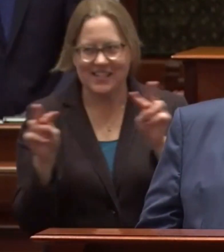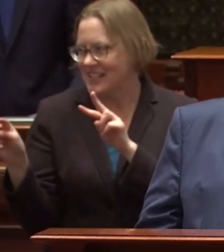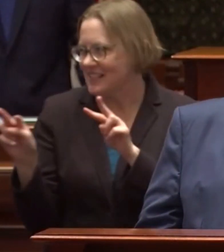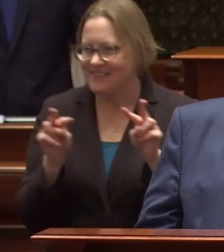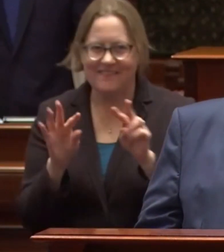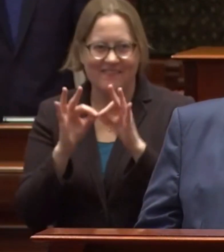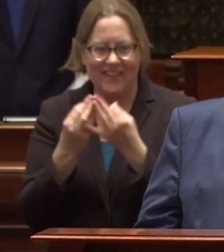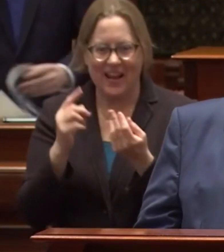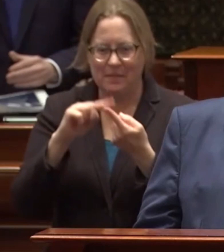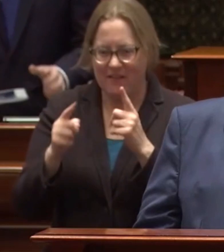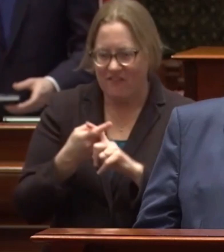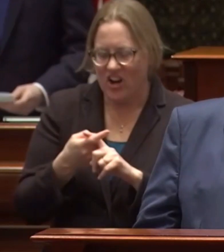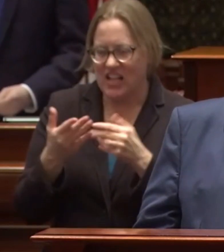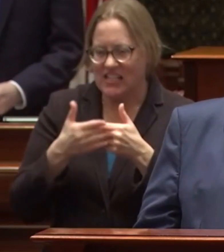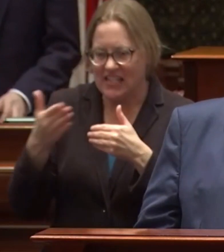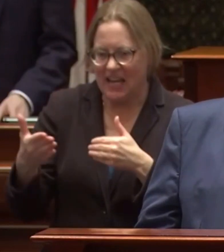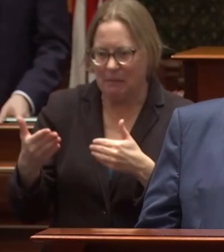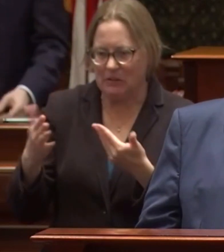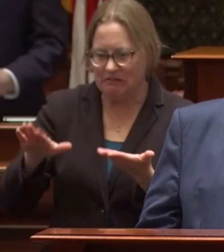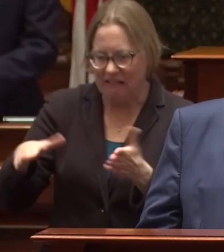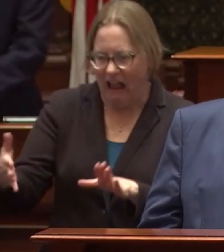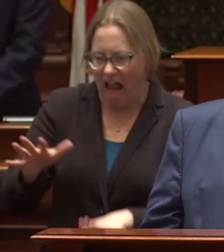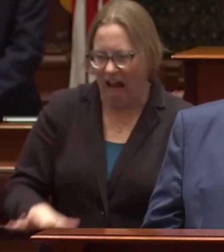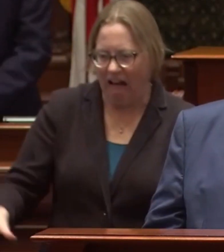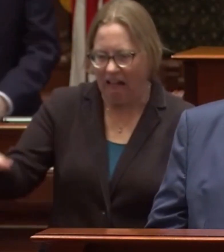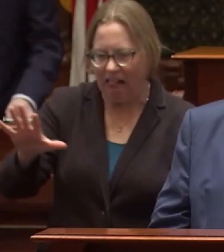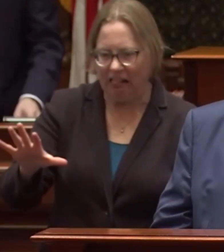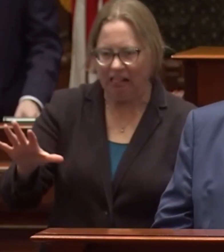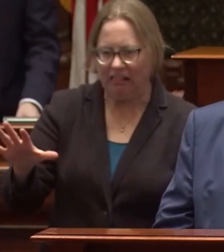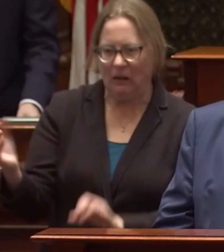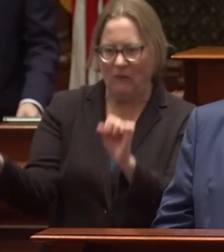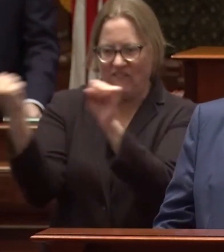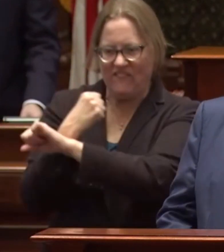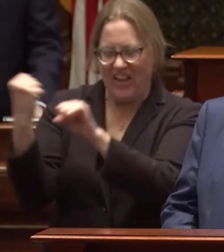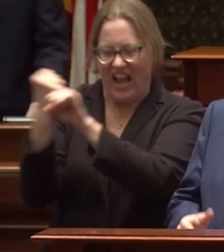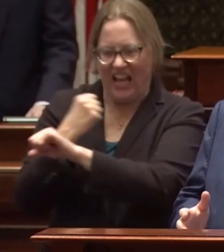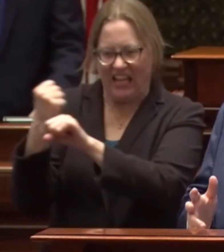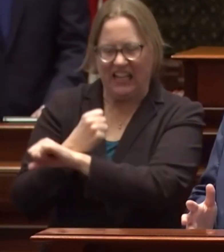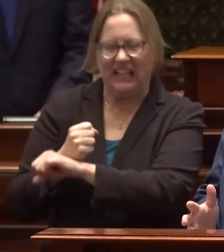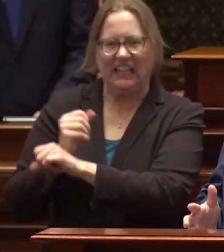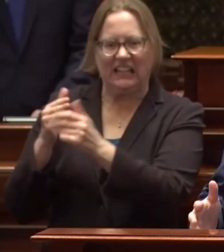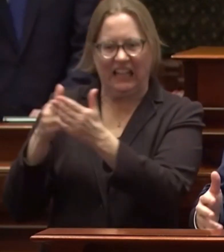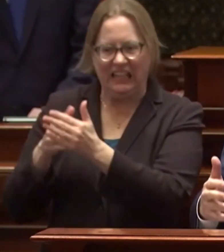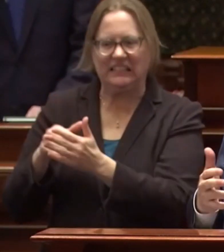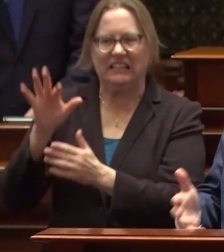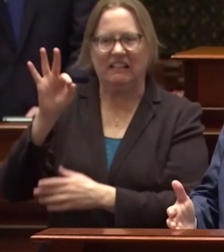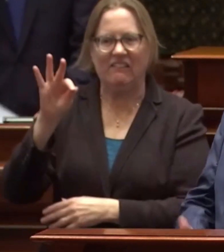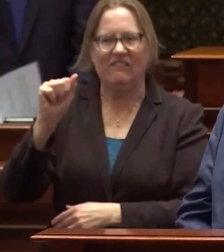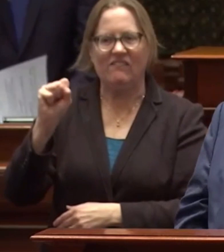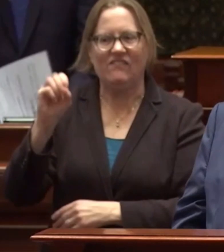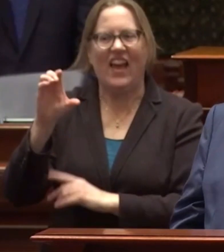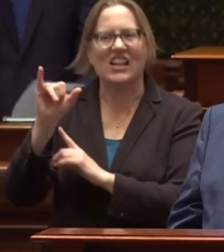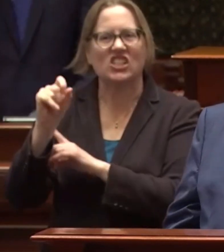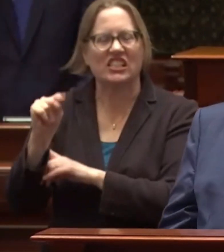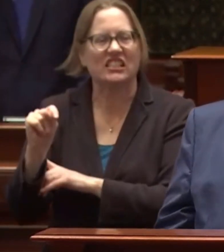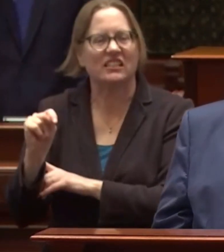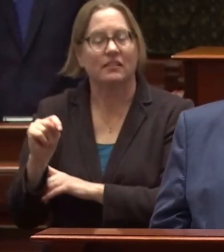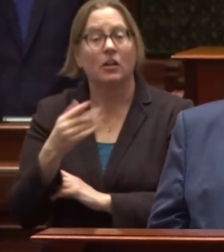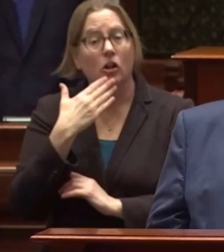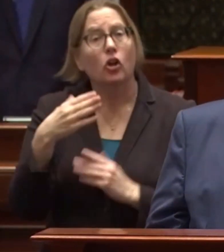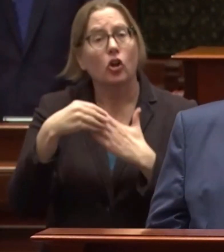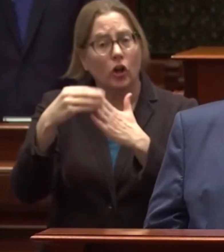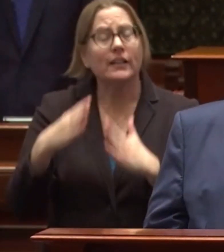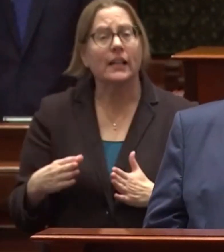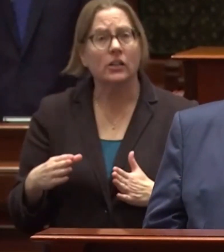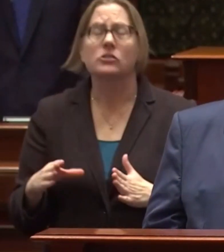and neighbors die half a world away fighting fascism. Good leaders are practical, but they also